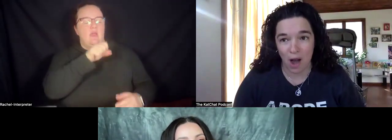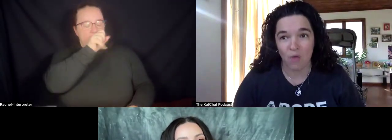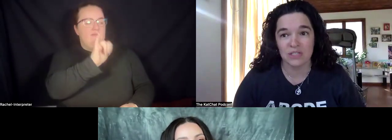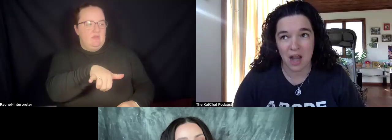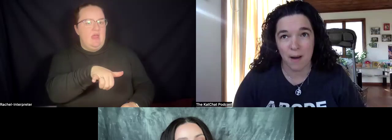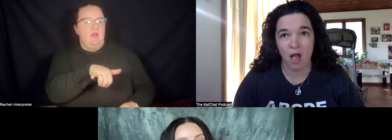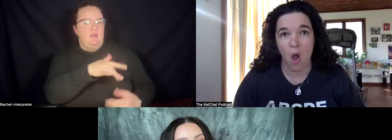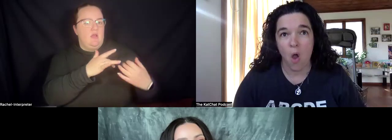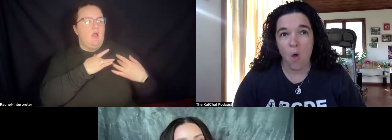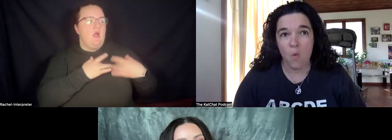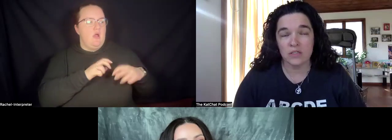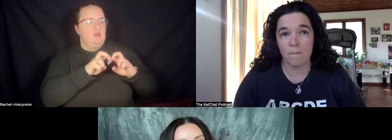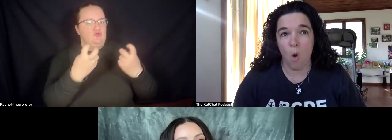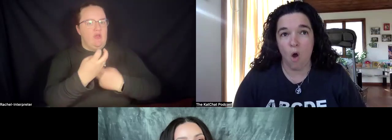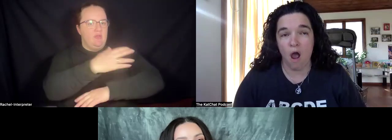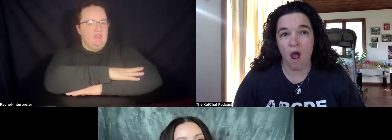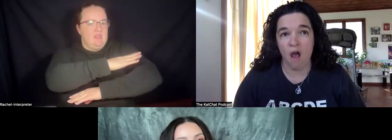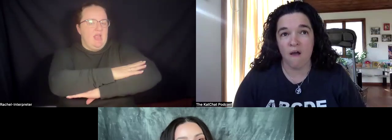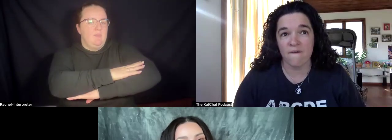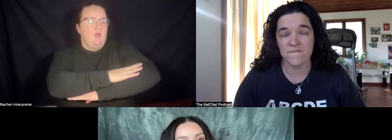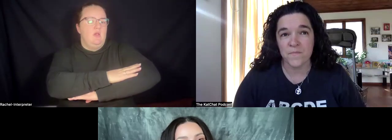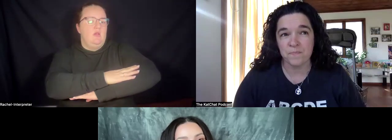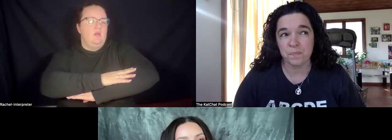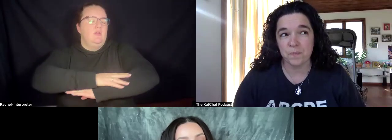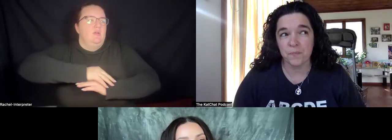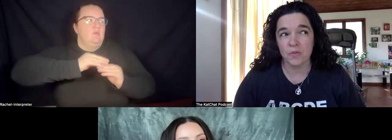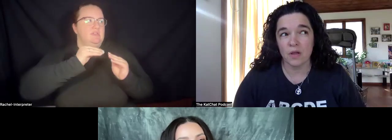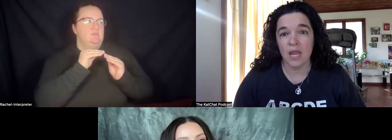Host Around the Table want more